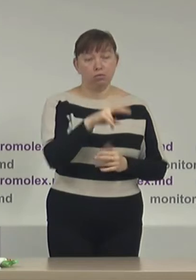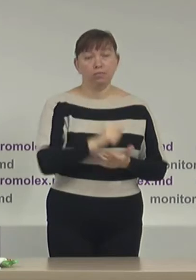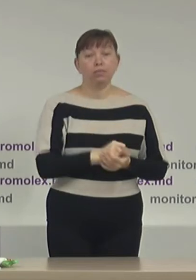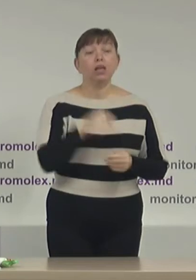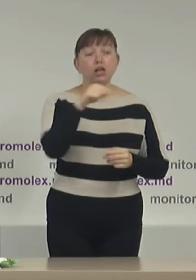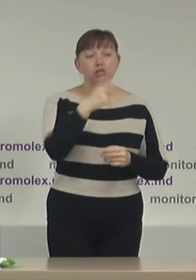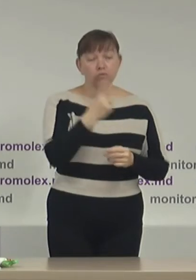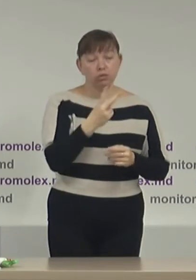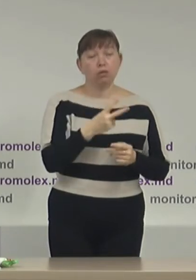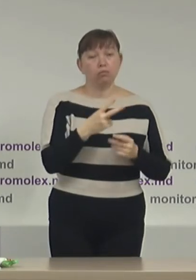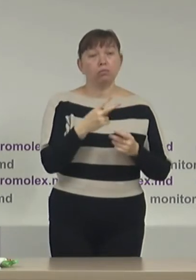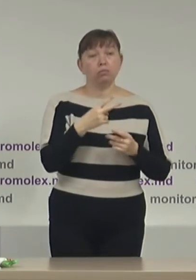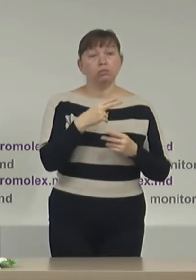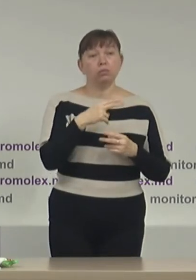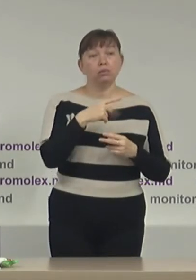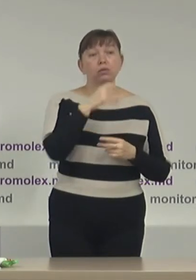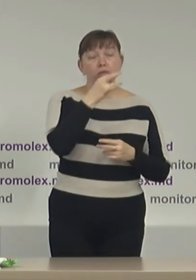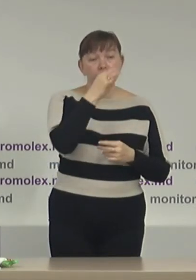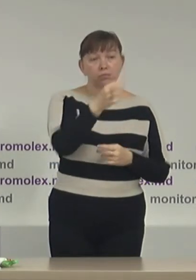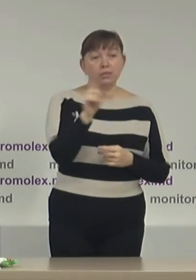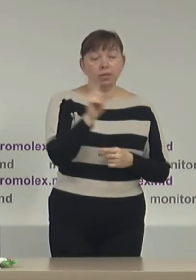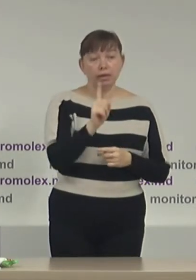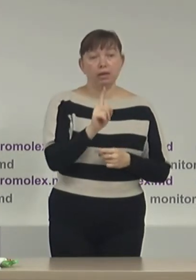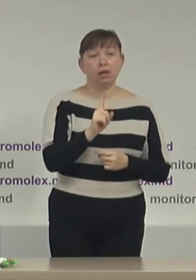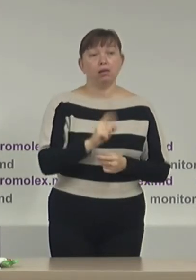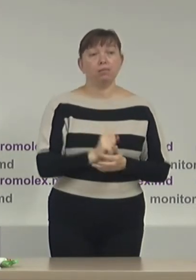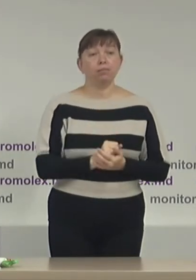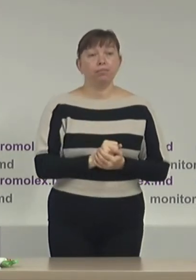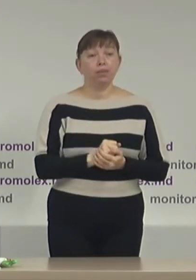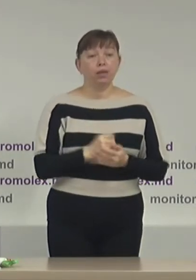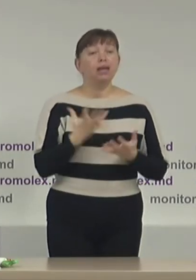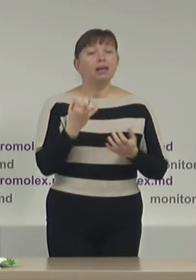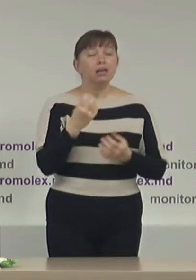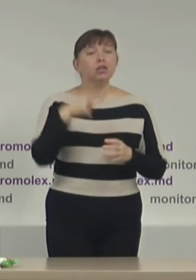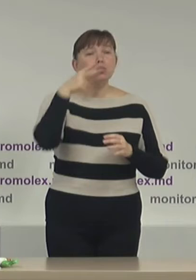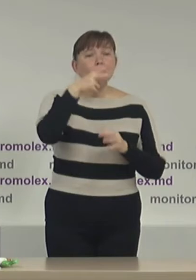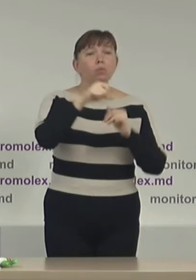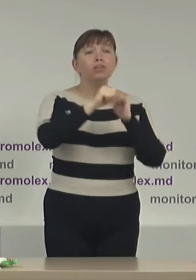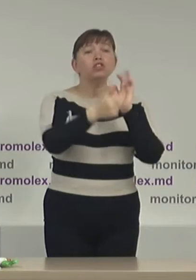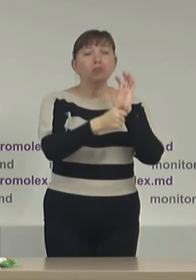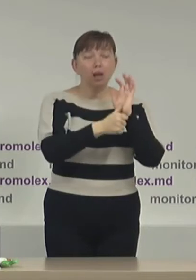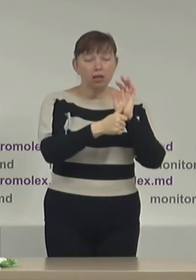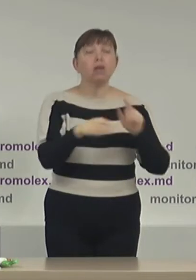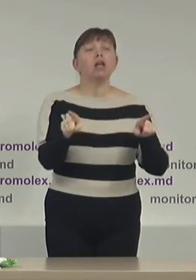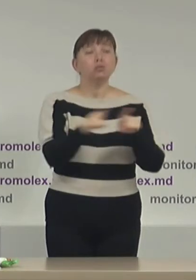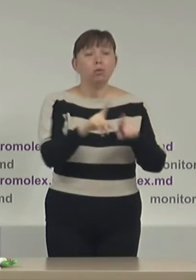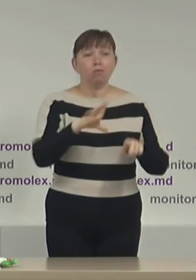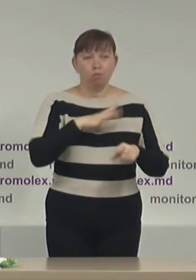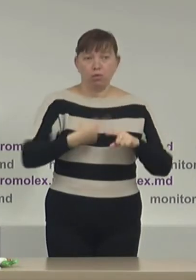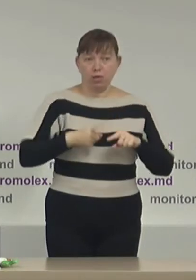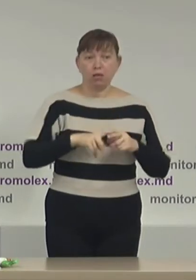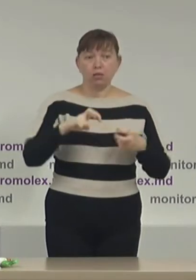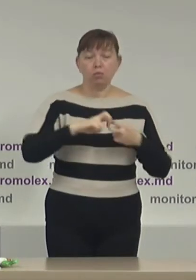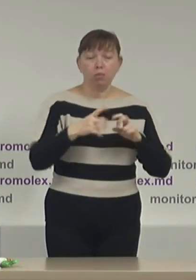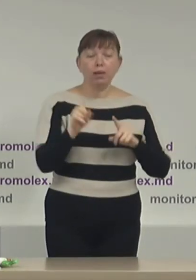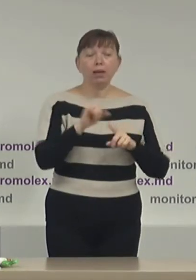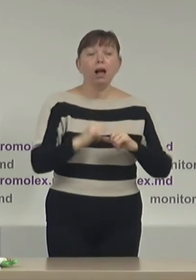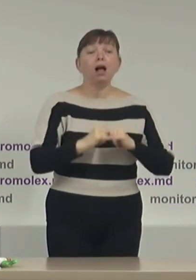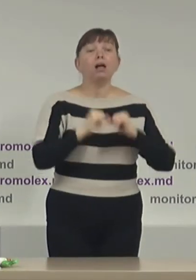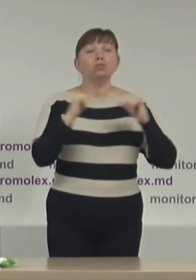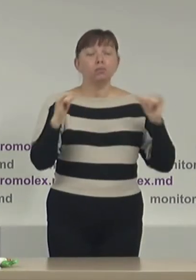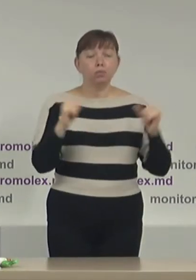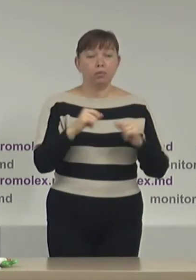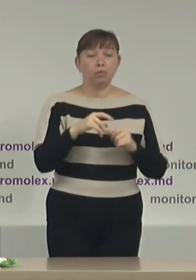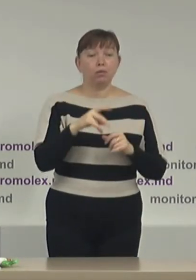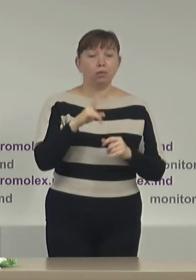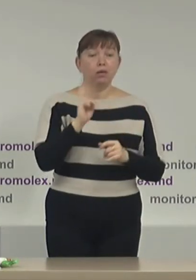village. And here we have to draw the attention to the fact that back in 2016 we have